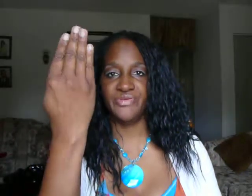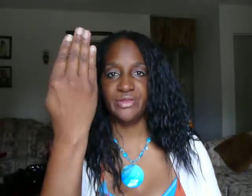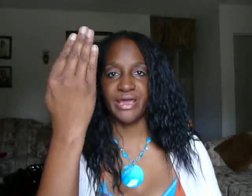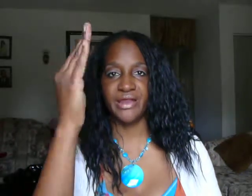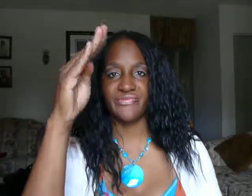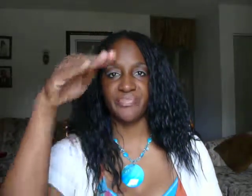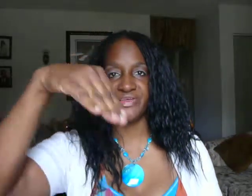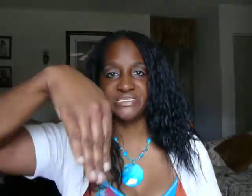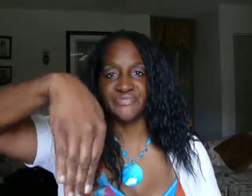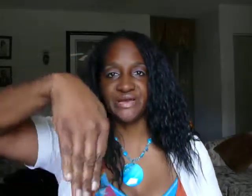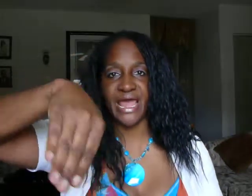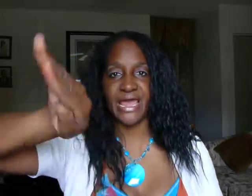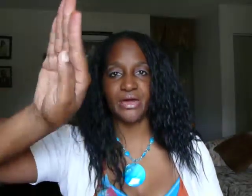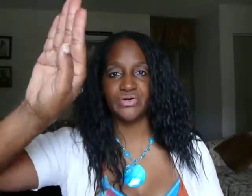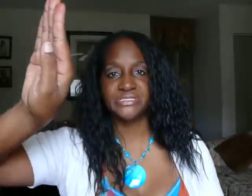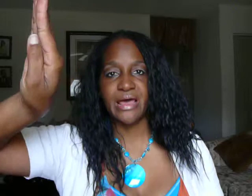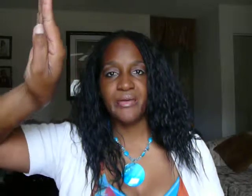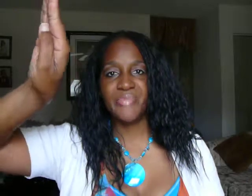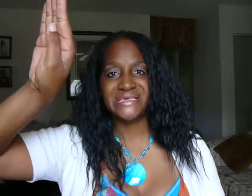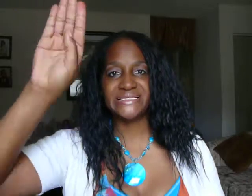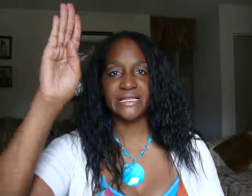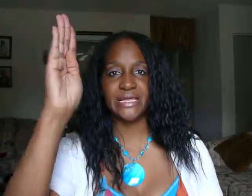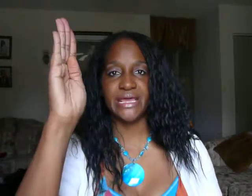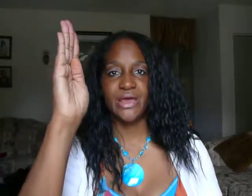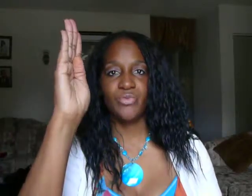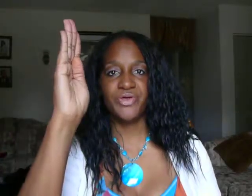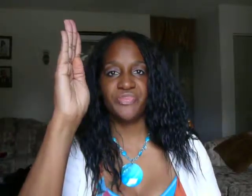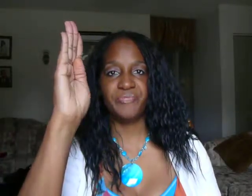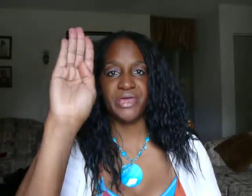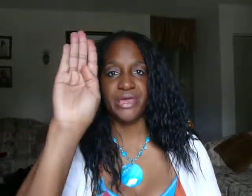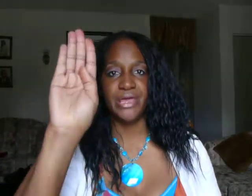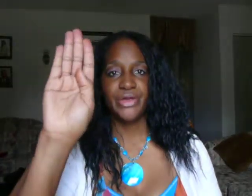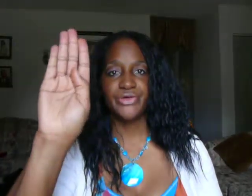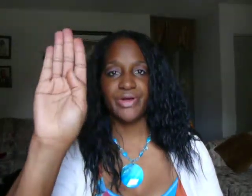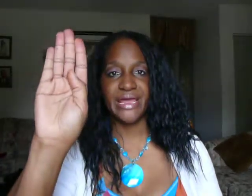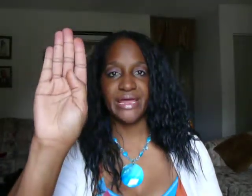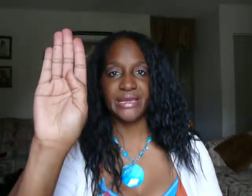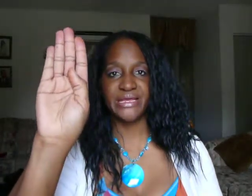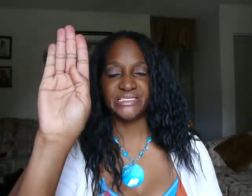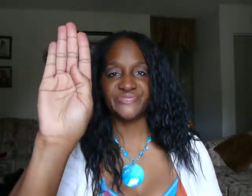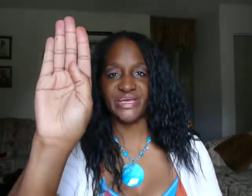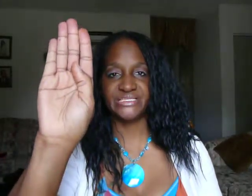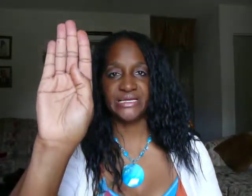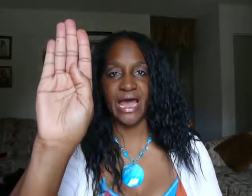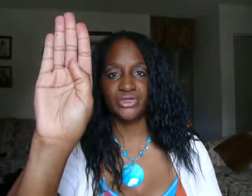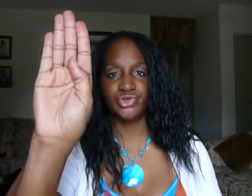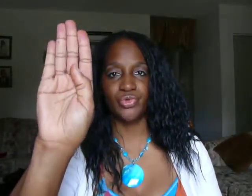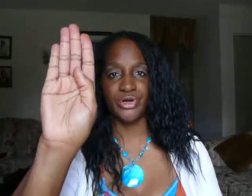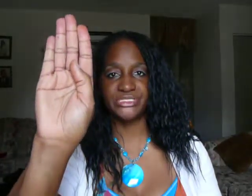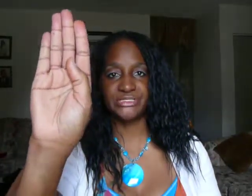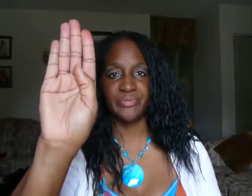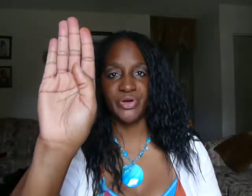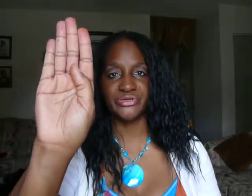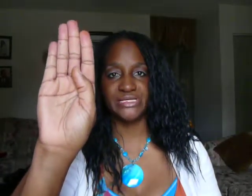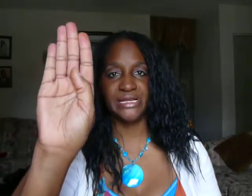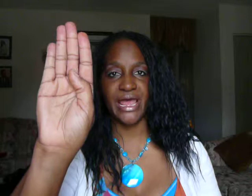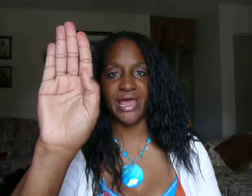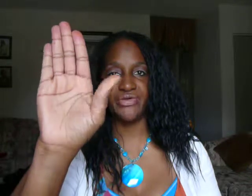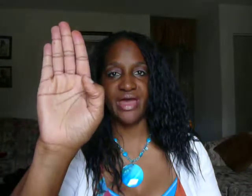look at it from the different angles, basically with the B, your hand is facing out towards the person and you have